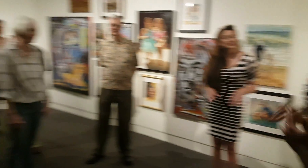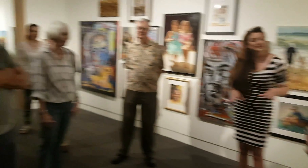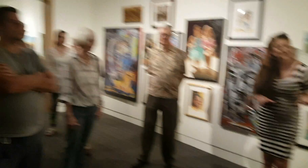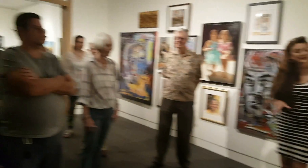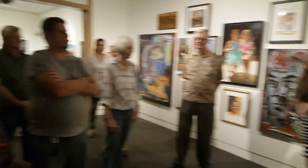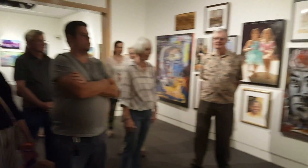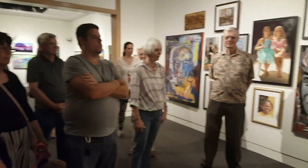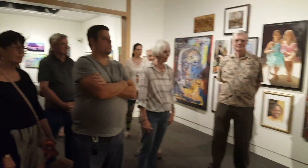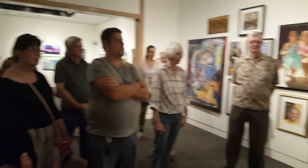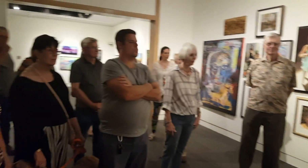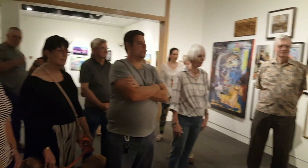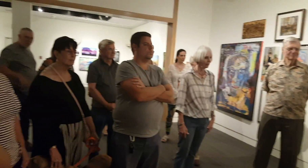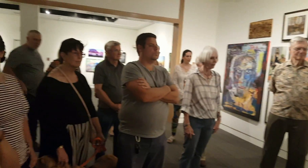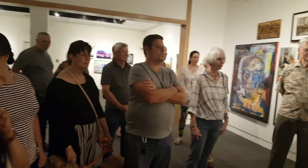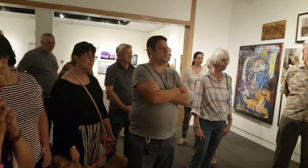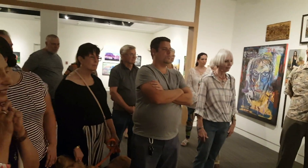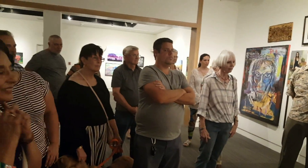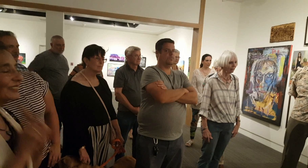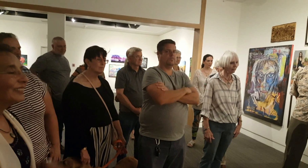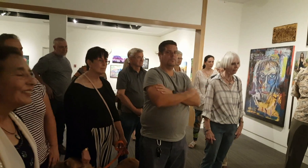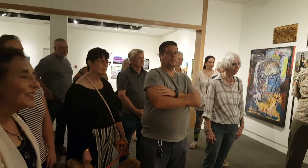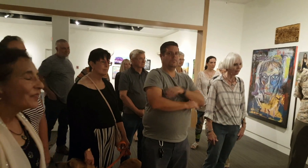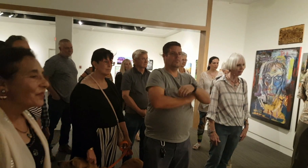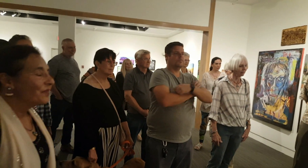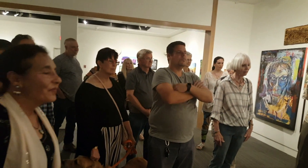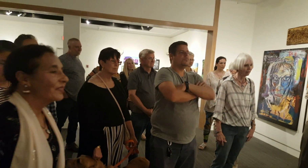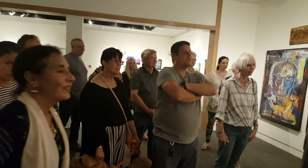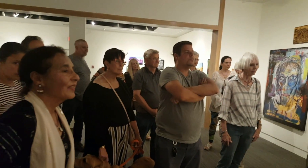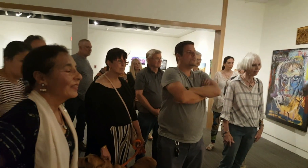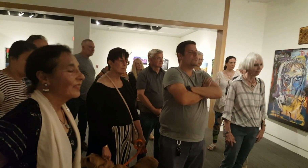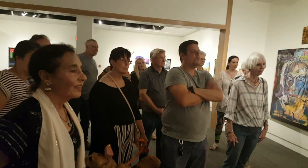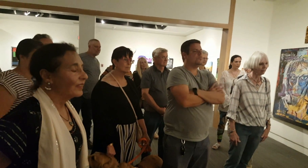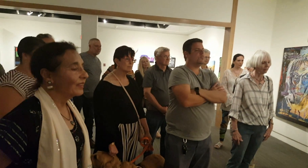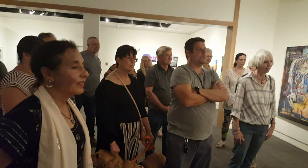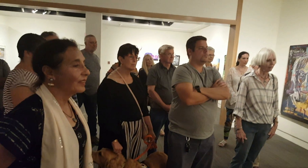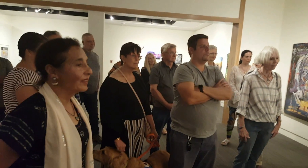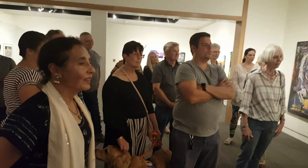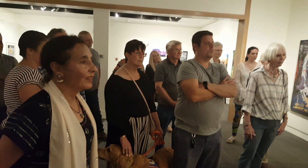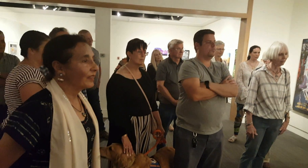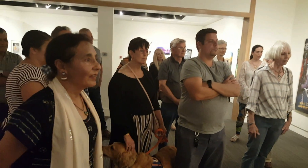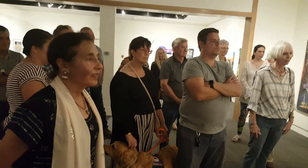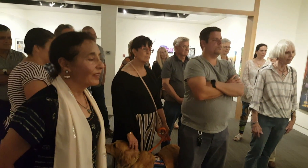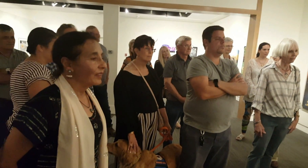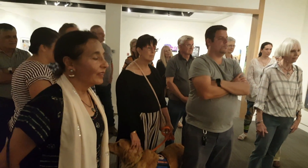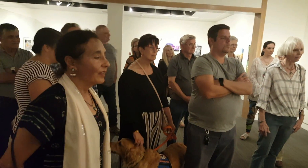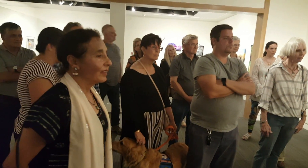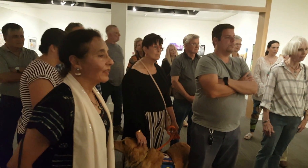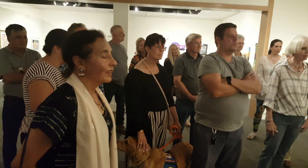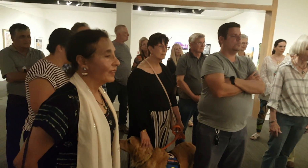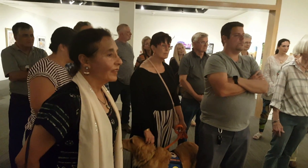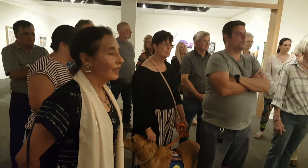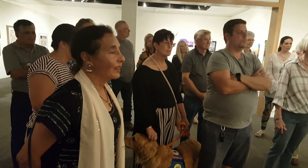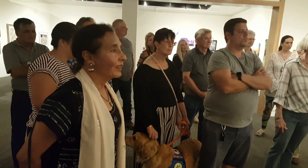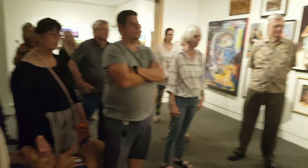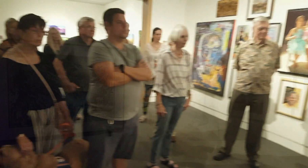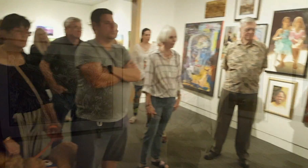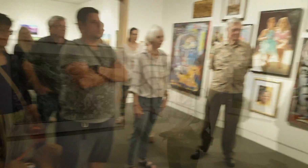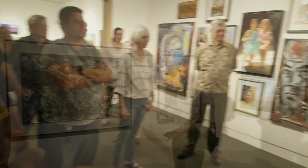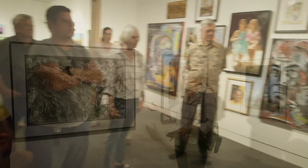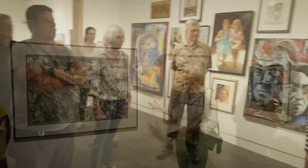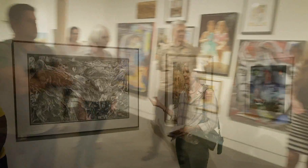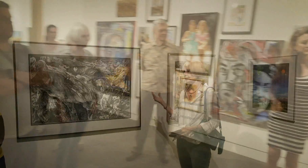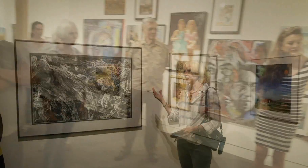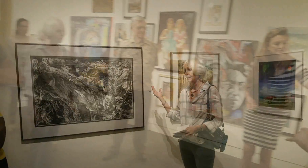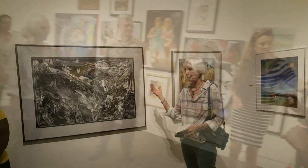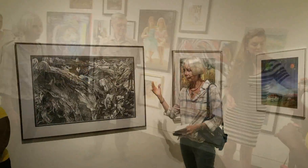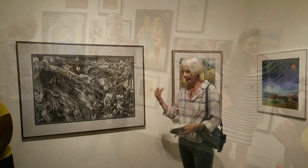but you do have to kind of figure out overall what you're trying to say. You can't just randomly stick stuff on there. It has